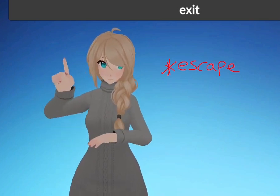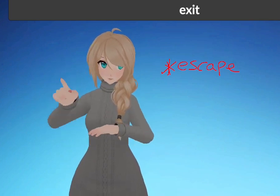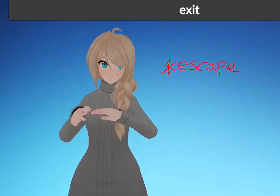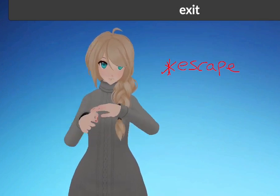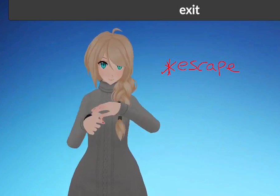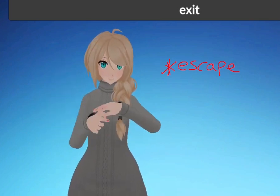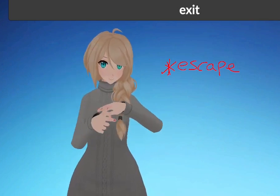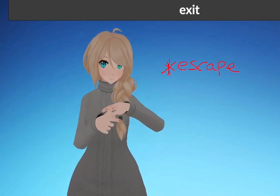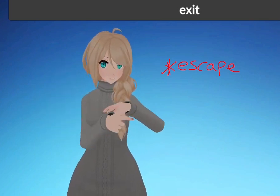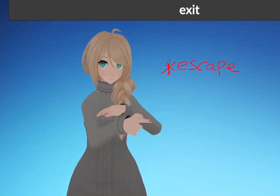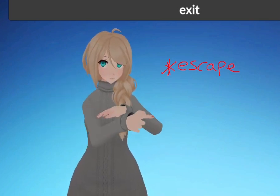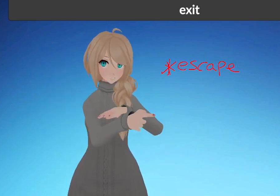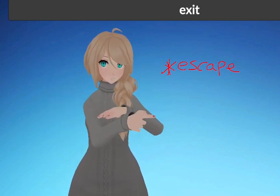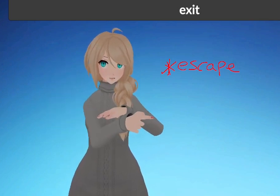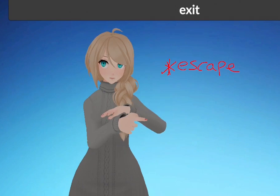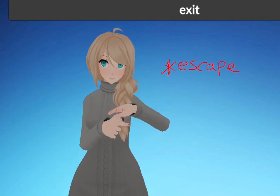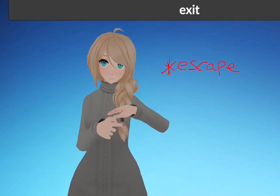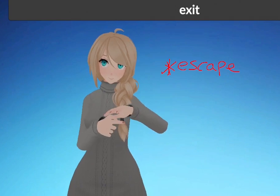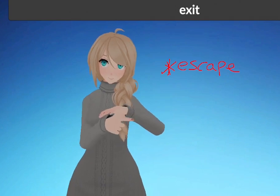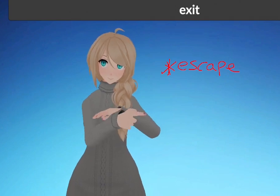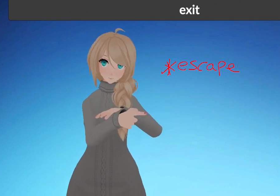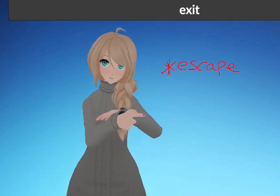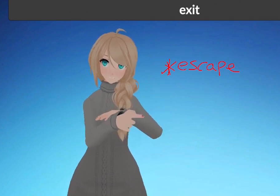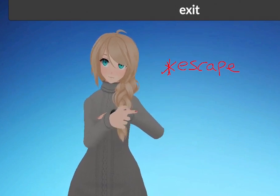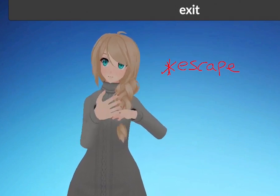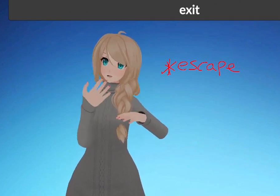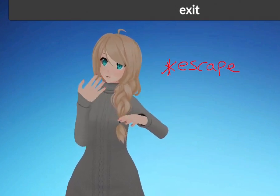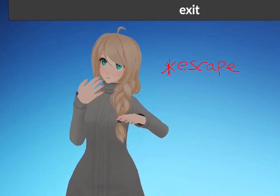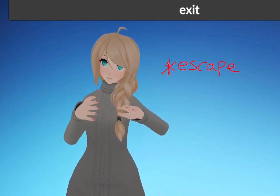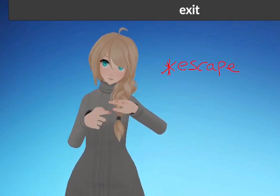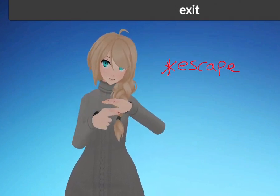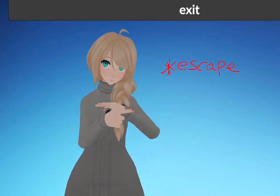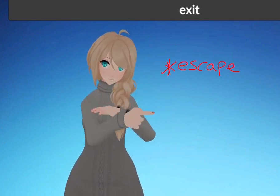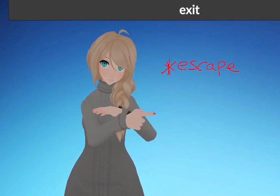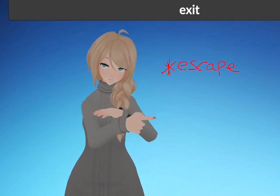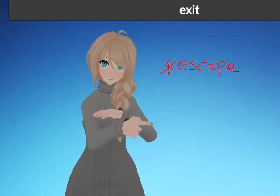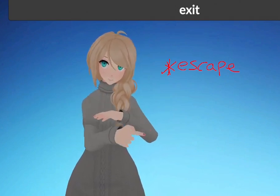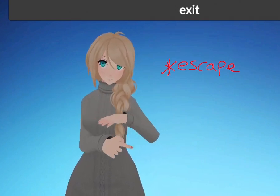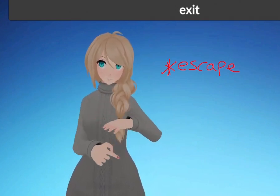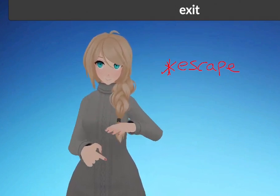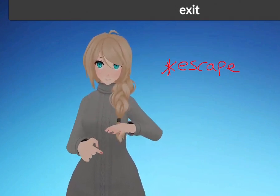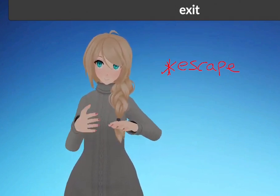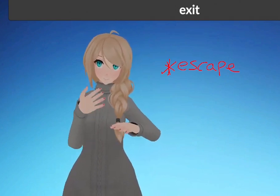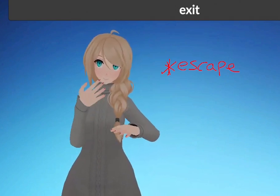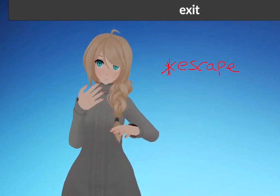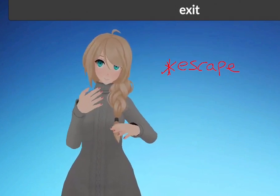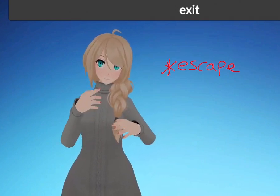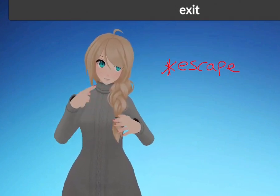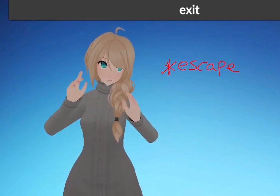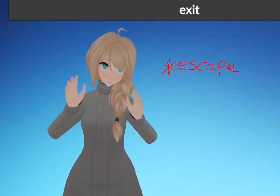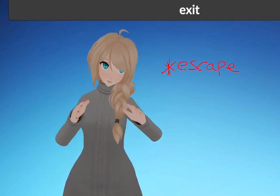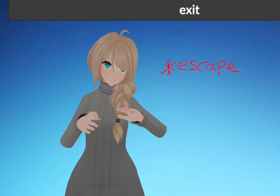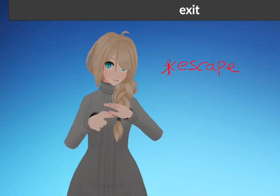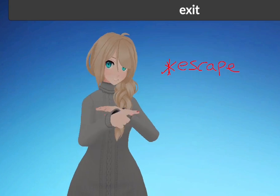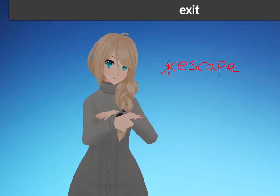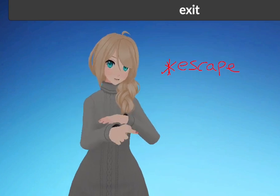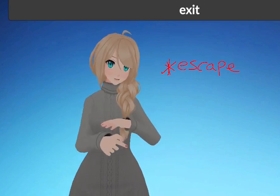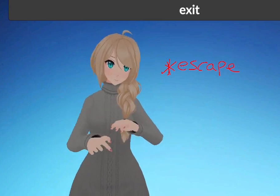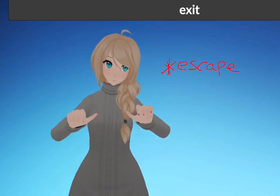That's it. Escape, extra. So please, extra. You must escape.